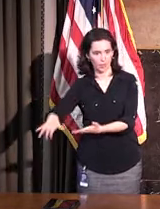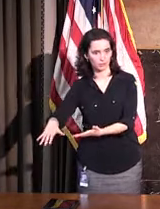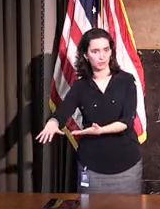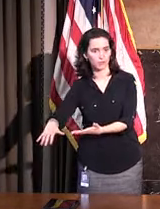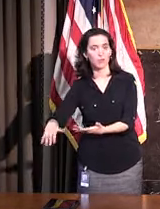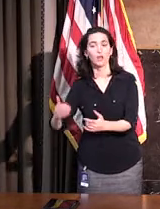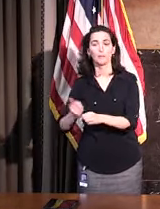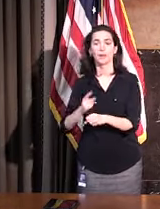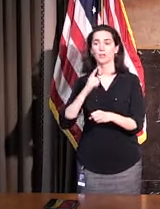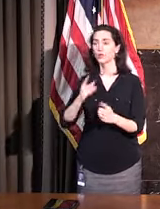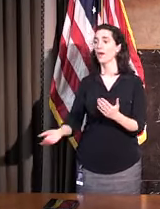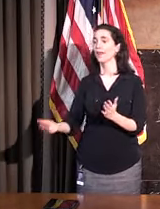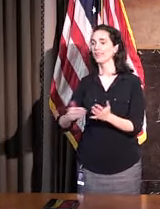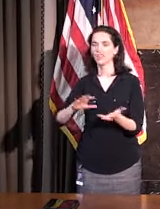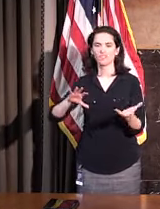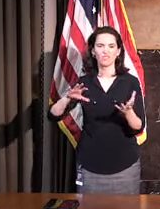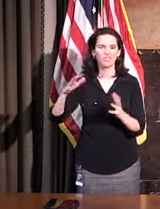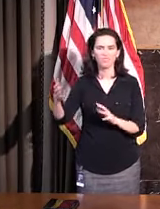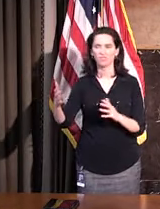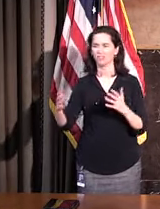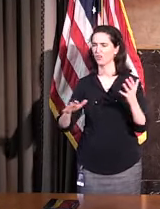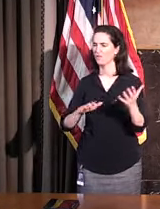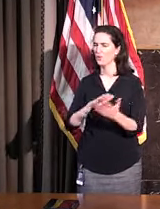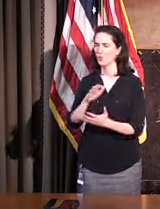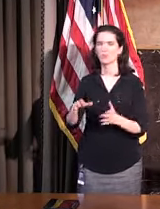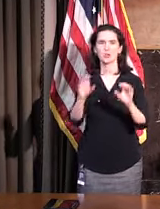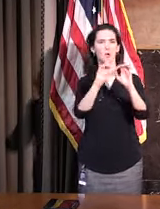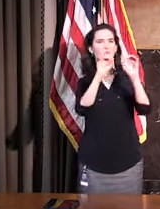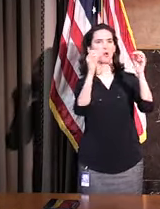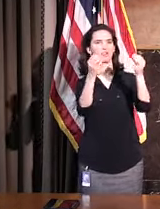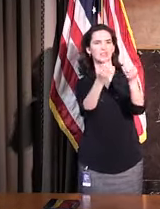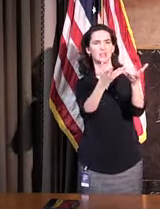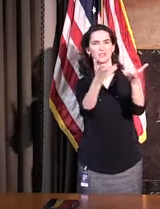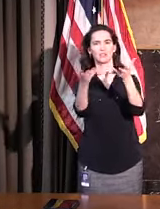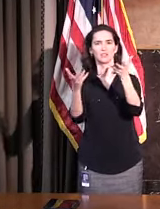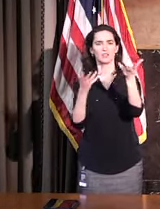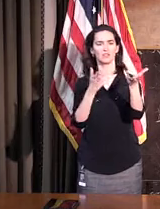have the confusion and the ineffective organizational